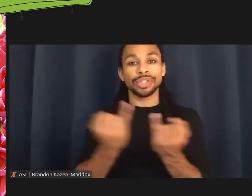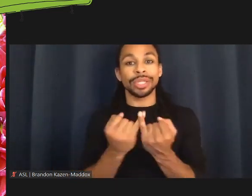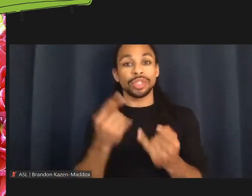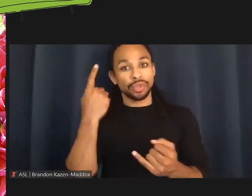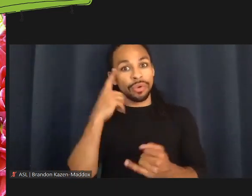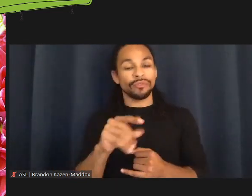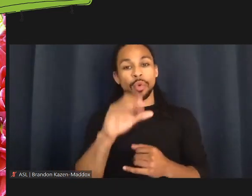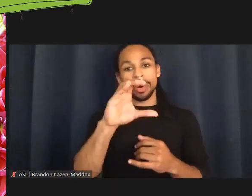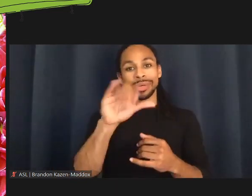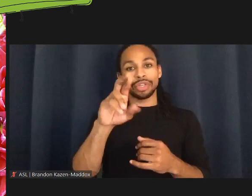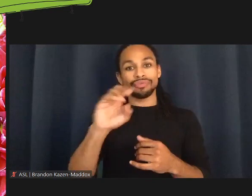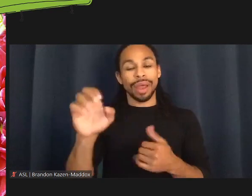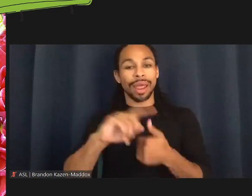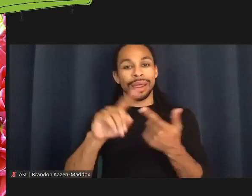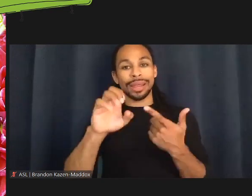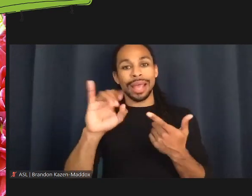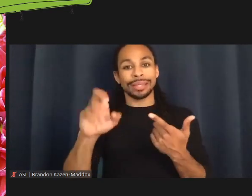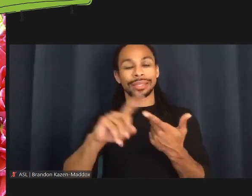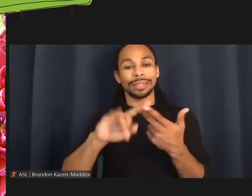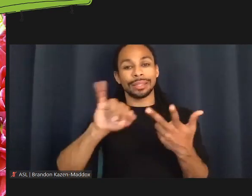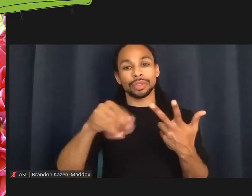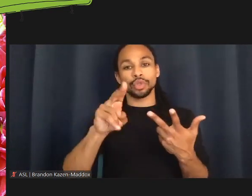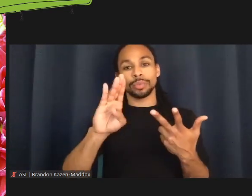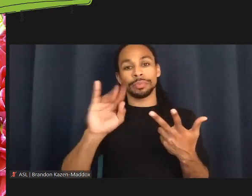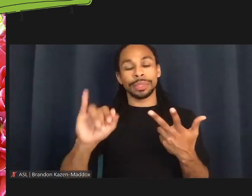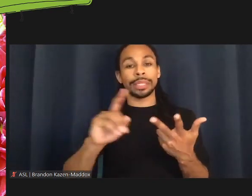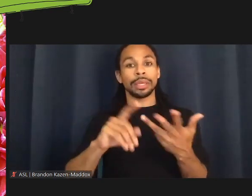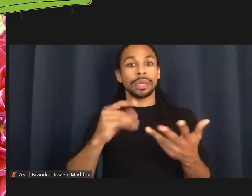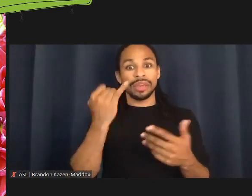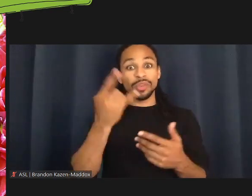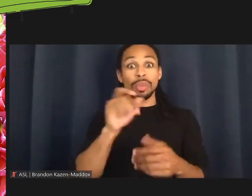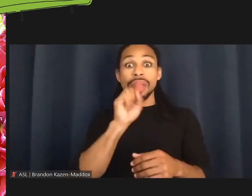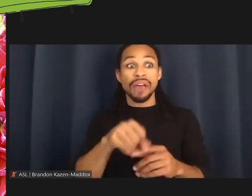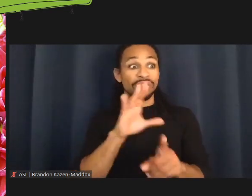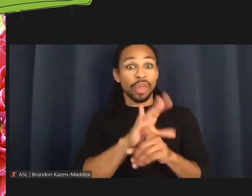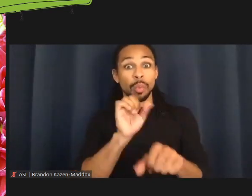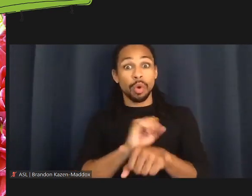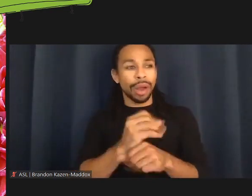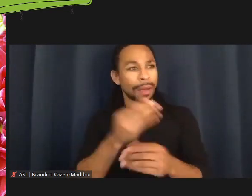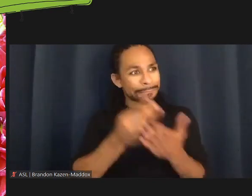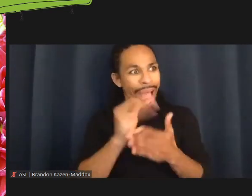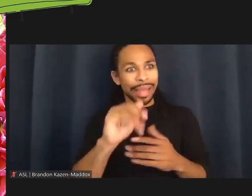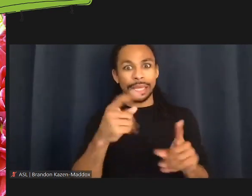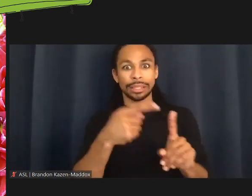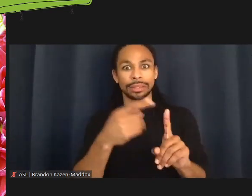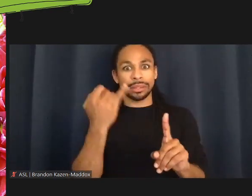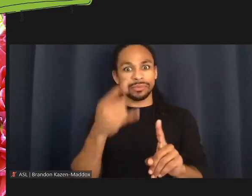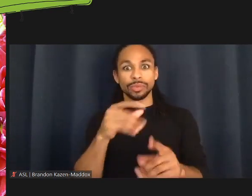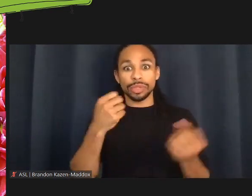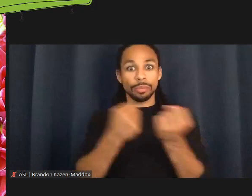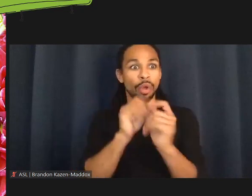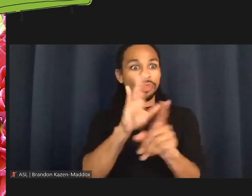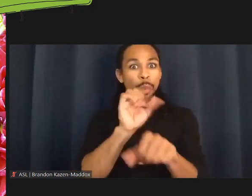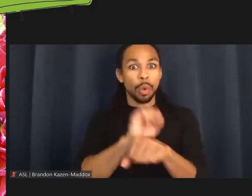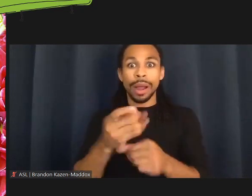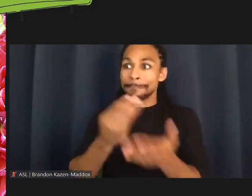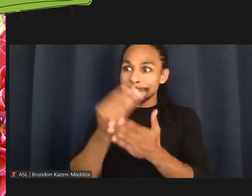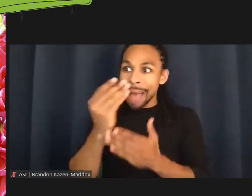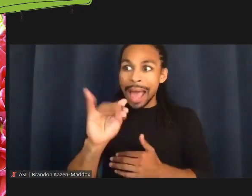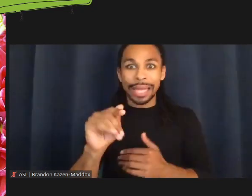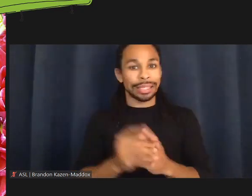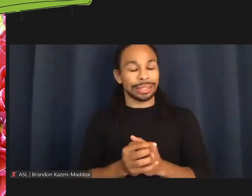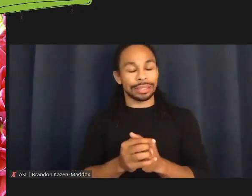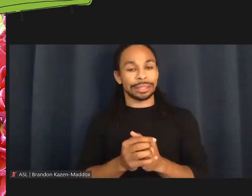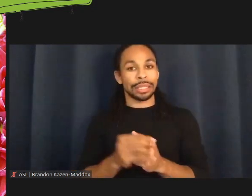there, Natalie, if you love their work, buy it. If you support their work, buy it.